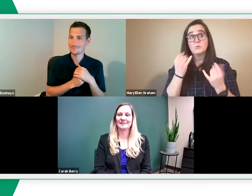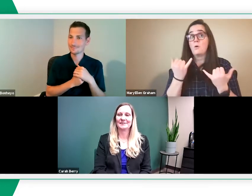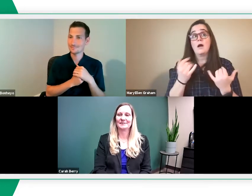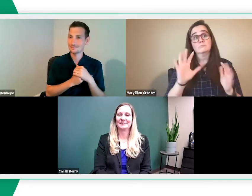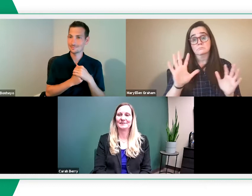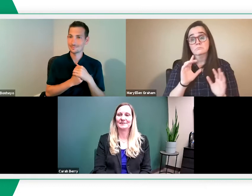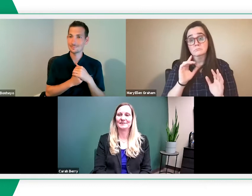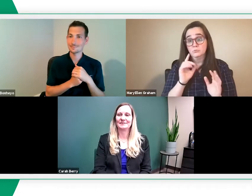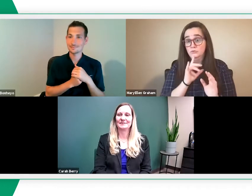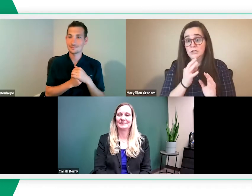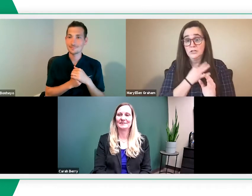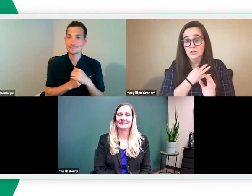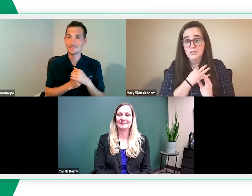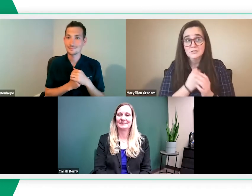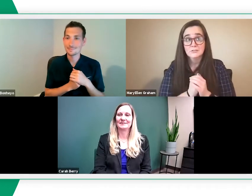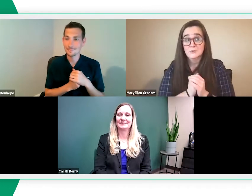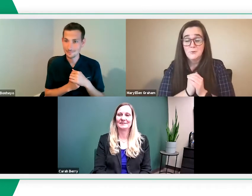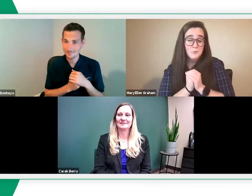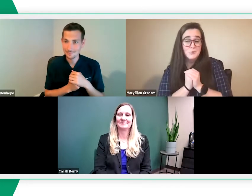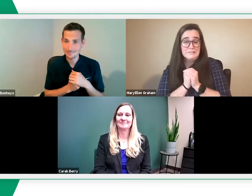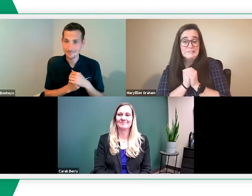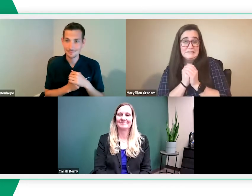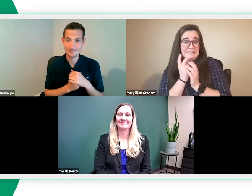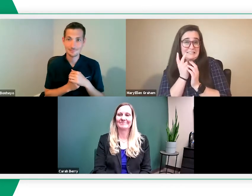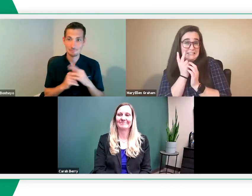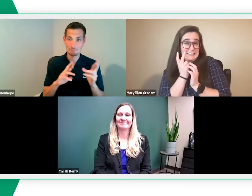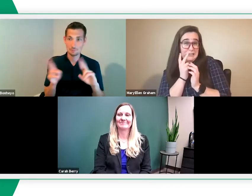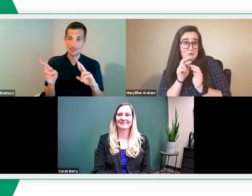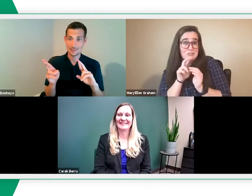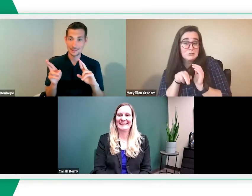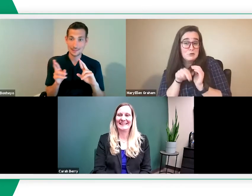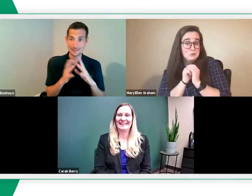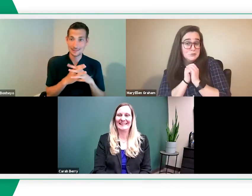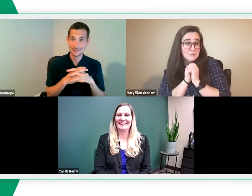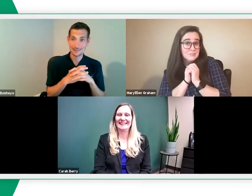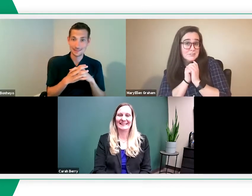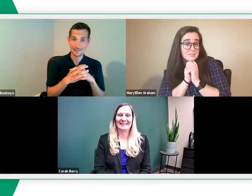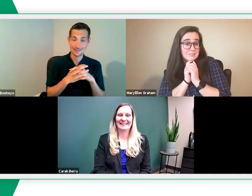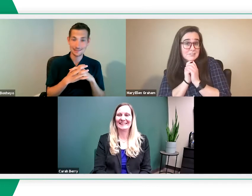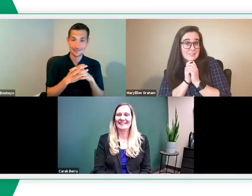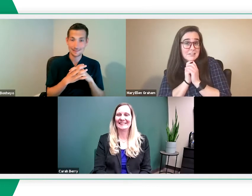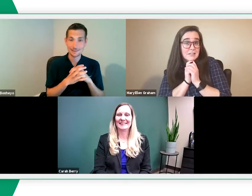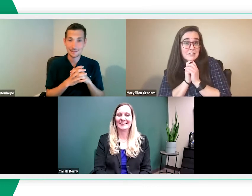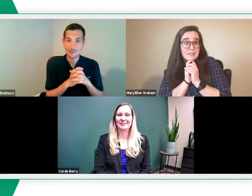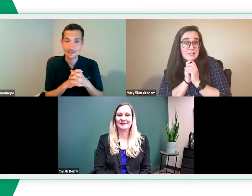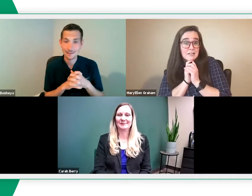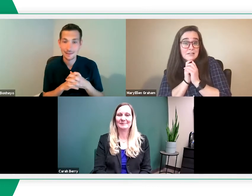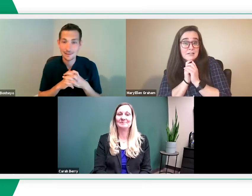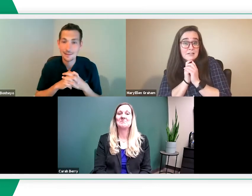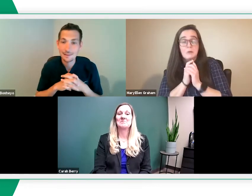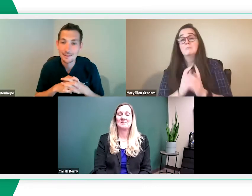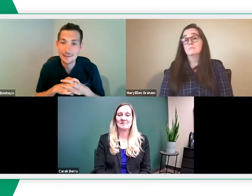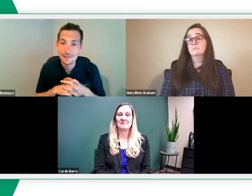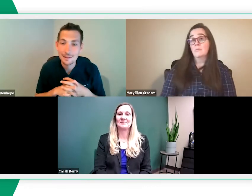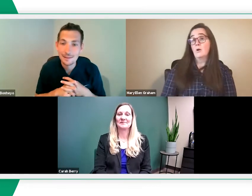you have a bank account. So yeah, I'm really curious what the answer to this is. Are we ready for some results? All right, let's